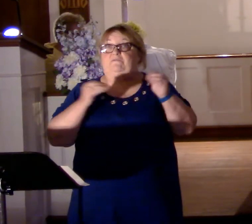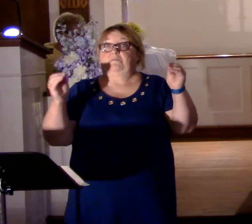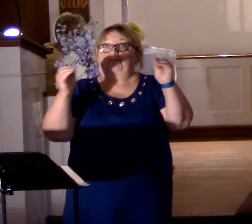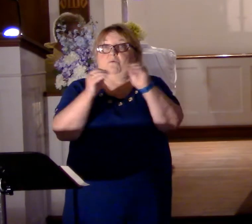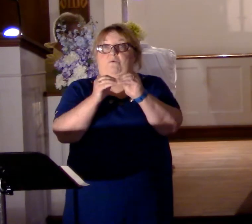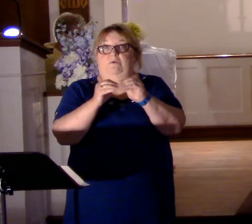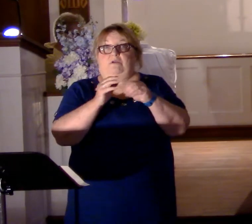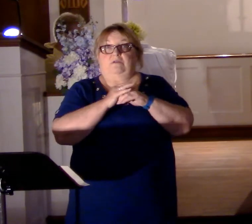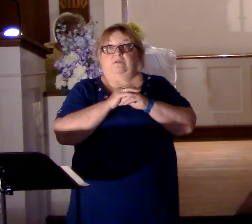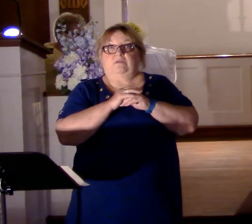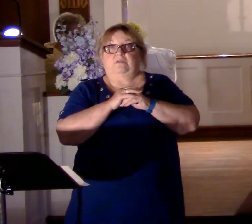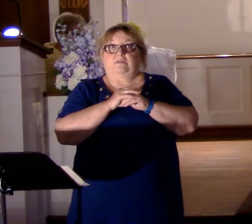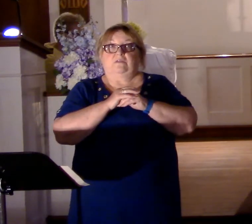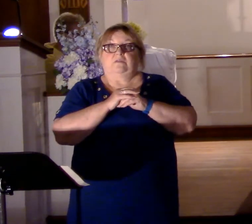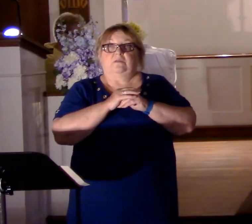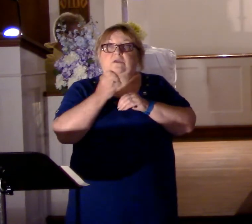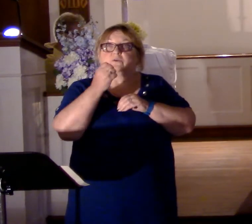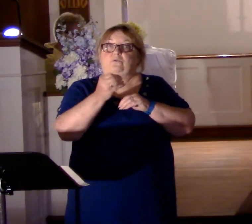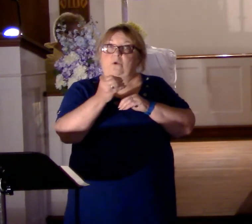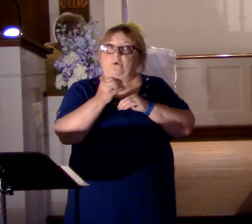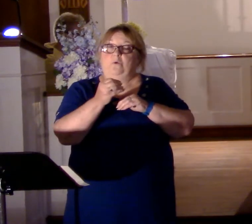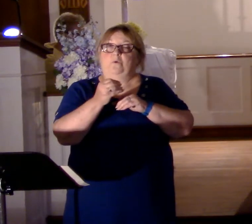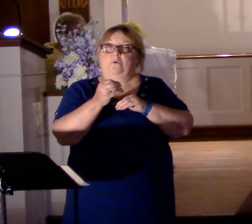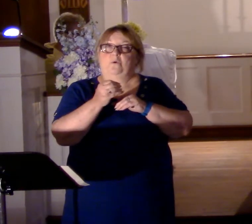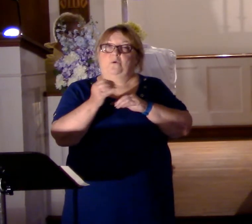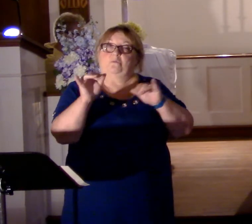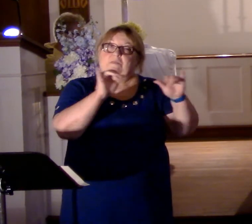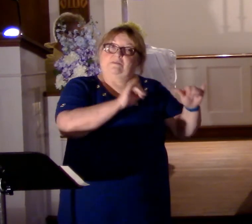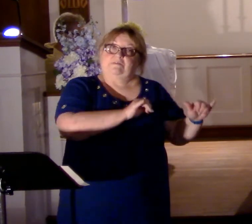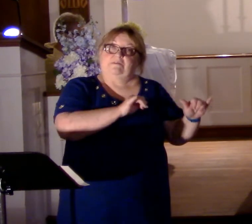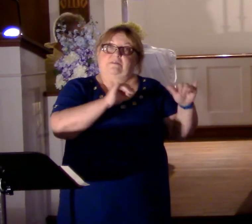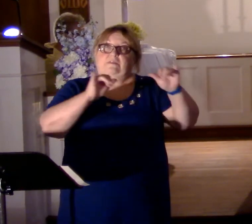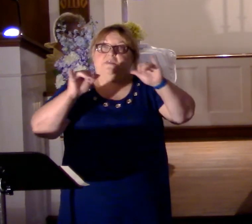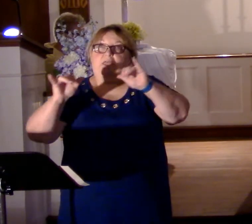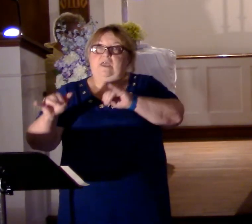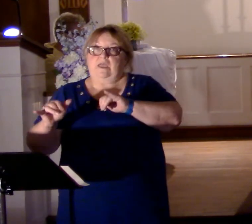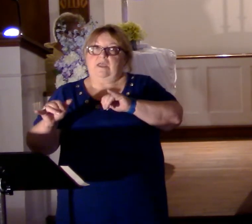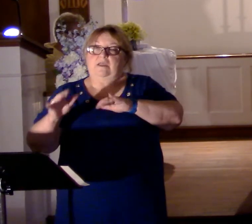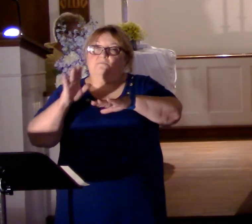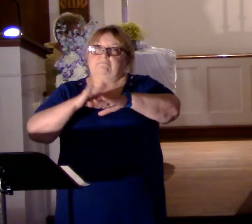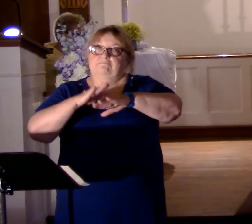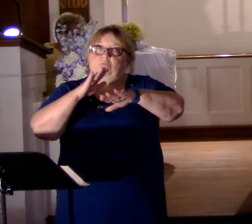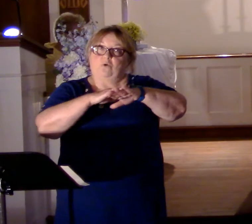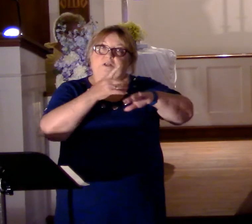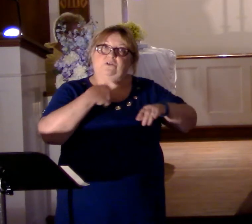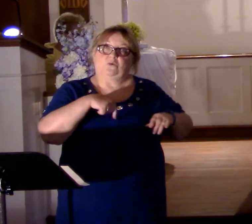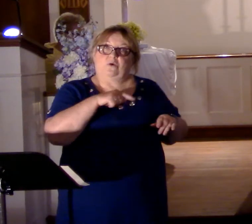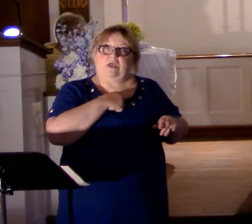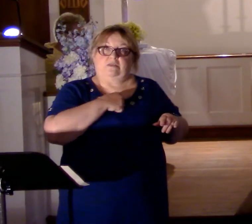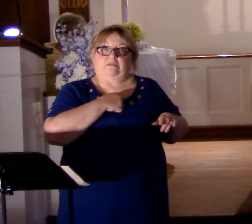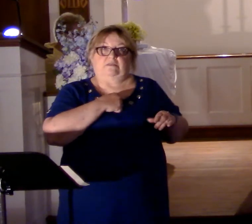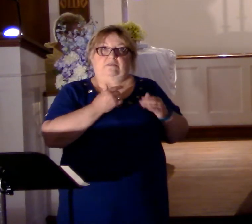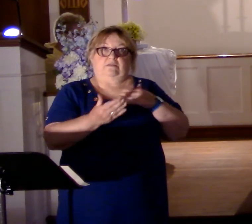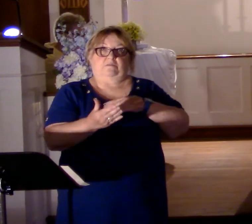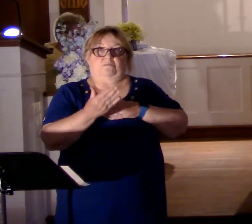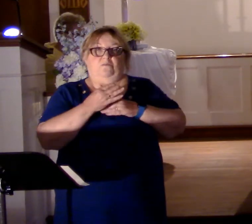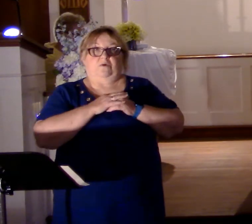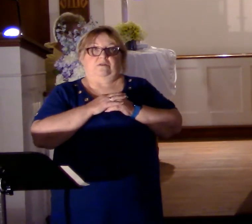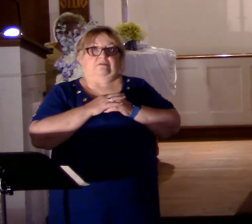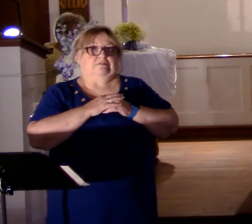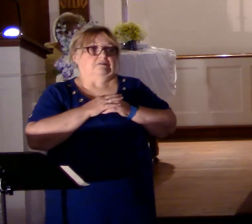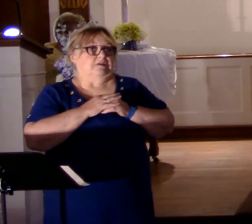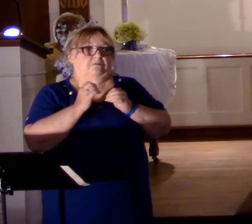more. So it is the same admonition to us this morning. Without